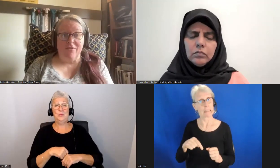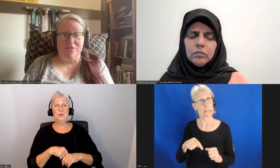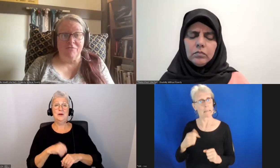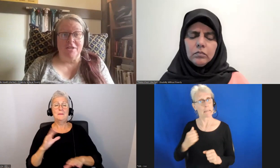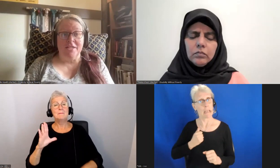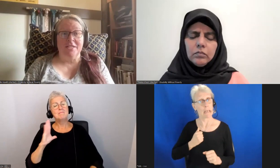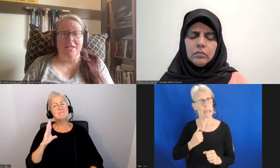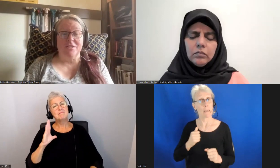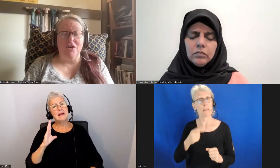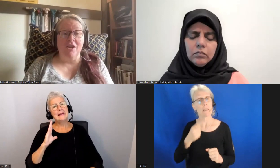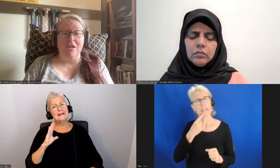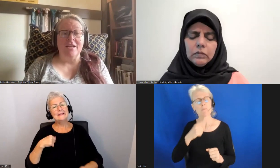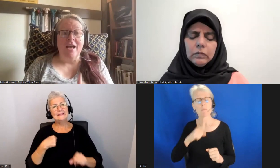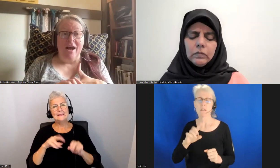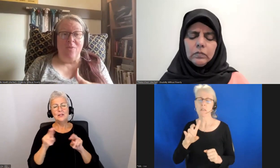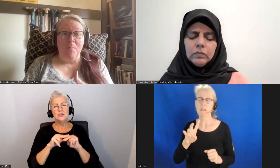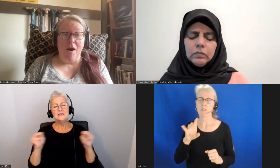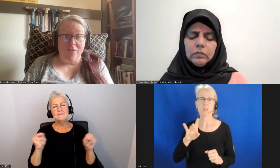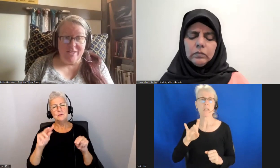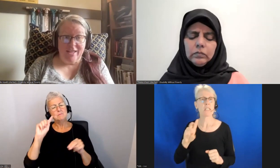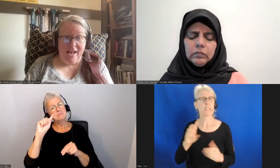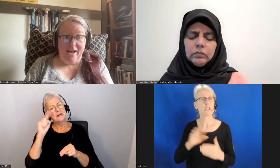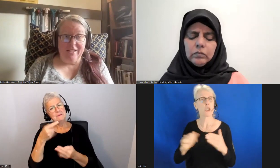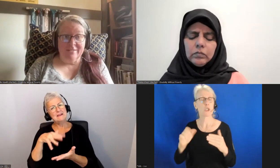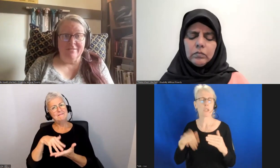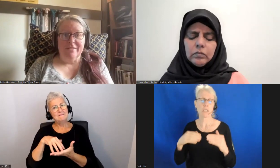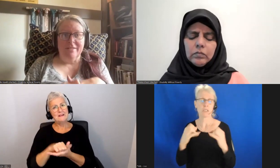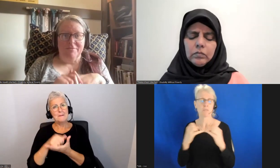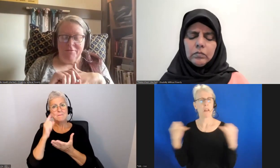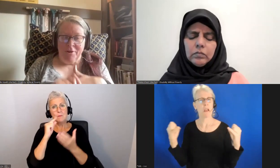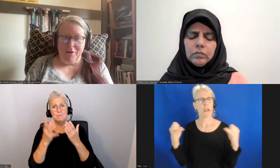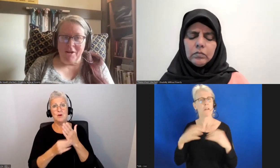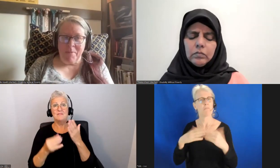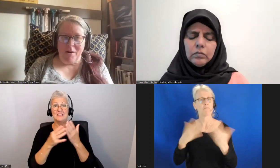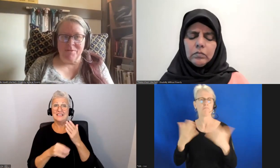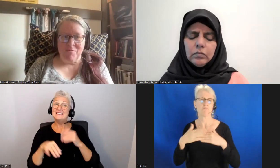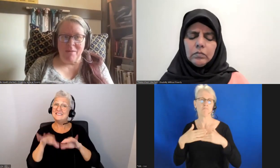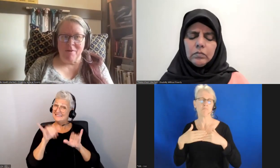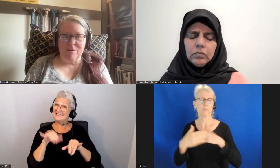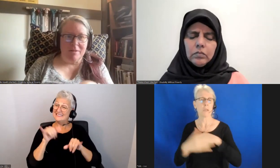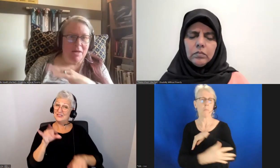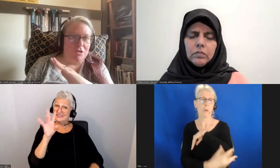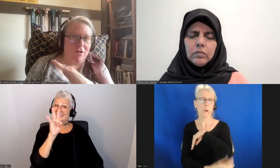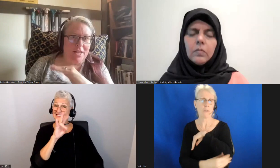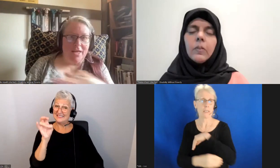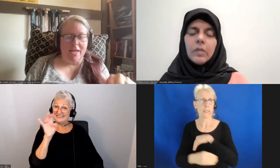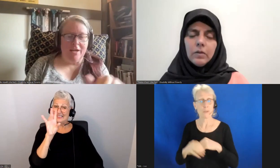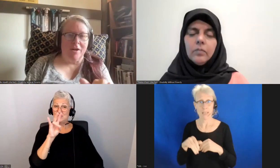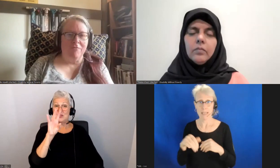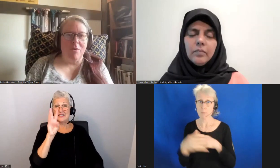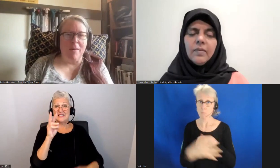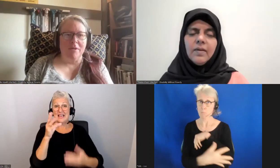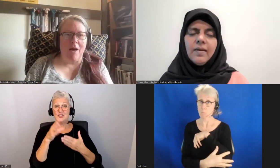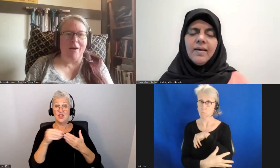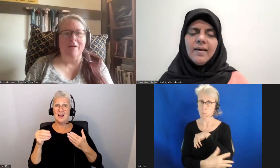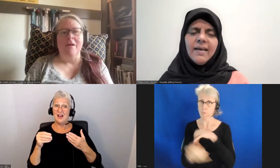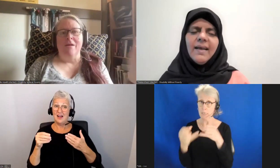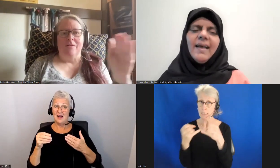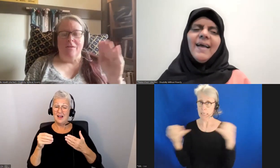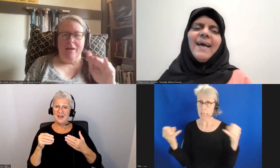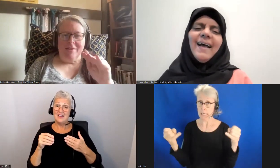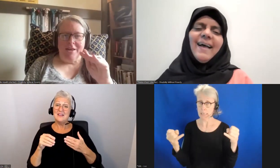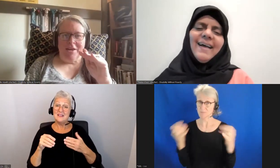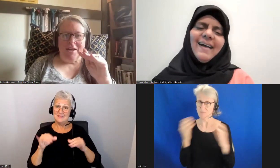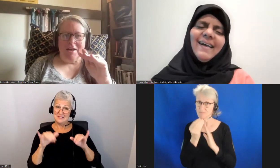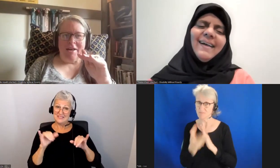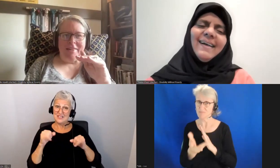is $786, and the poverty line, no lollipops and rainbows to make sure I get it in on every webinar,